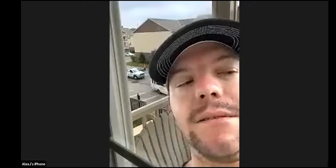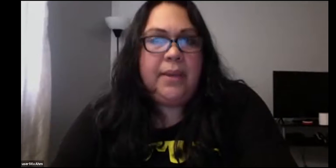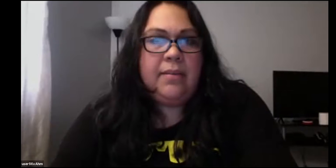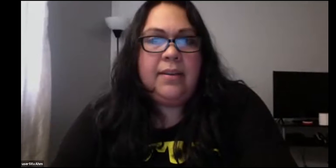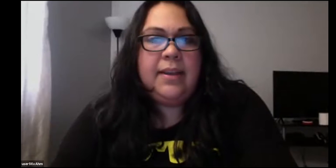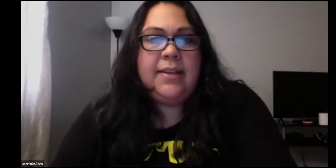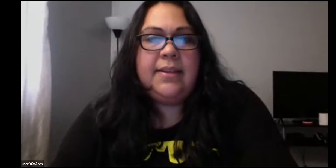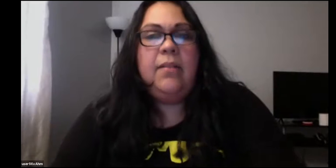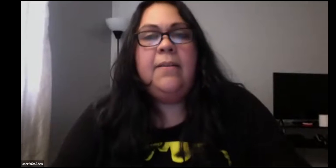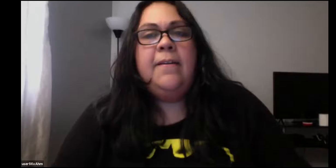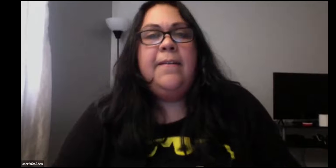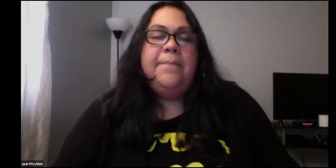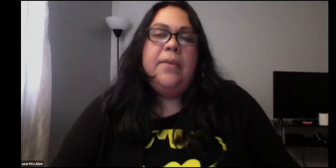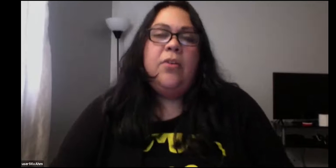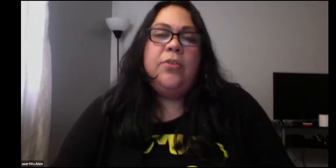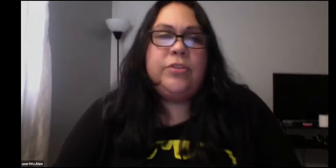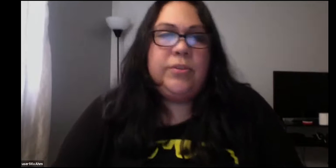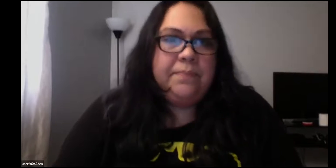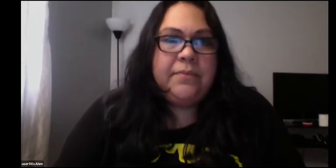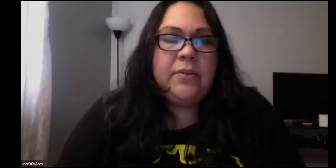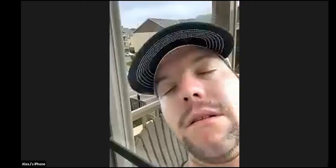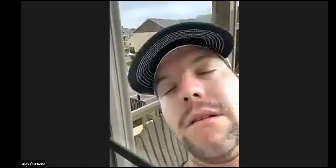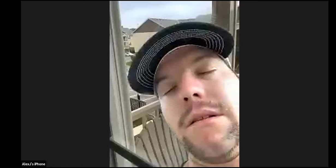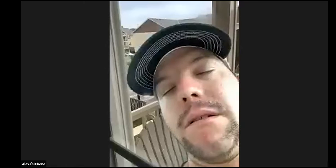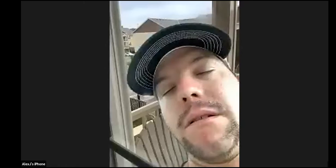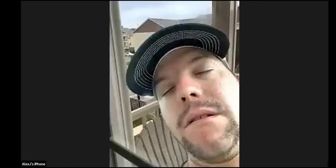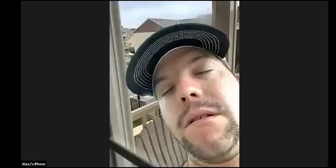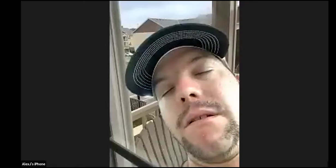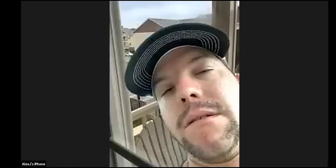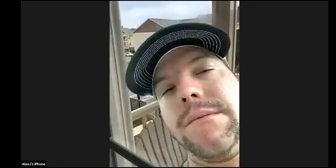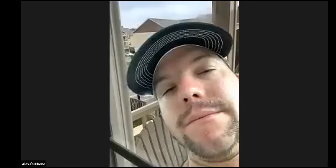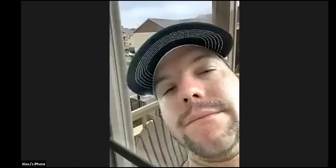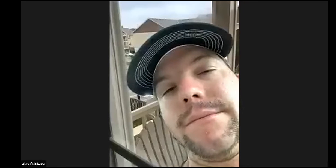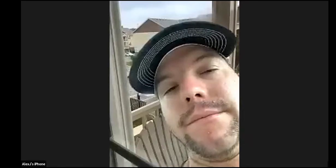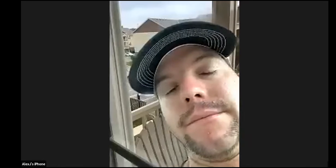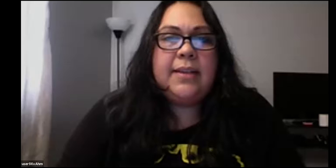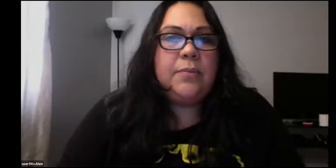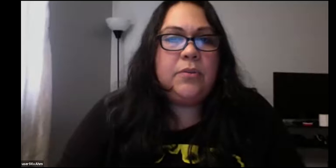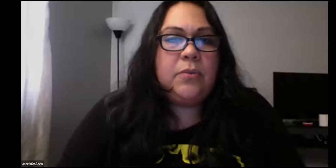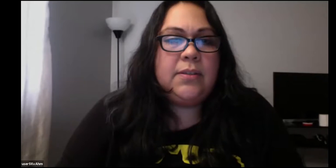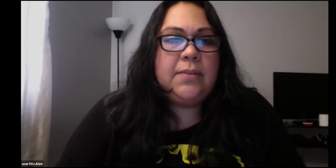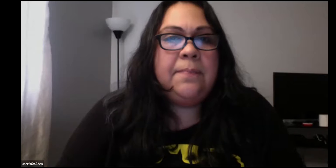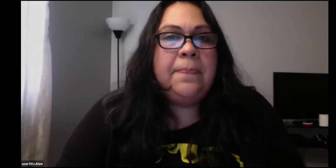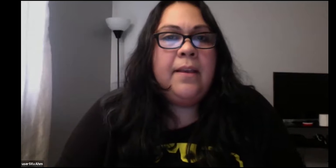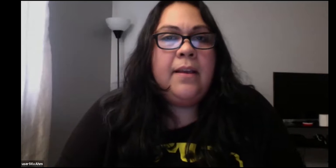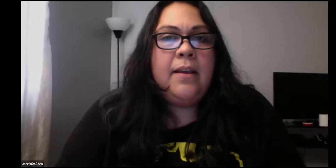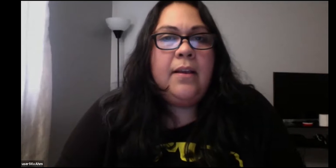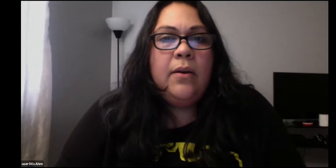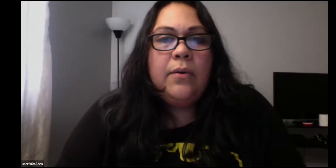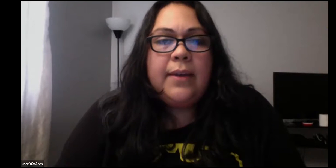in ASL on YouTube. So it's really cool that we have that so accessible to us. Okay,